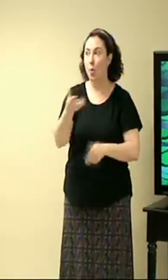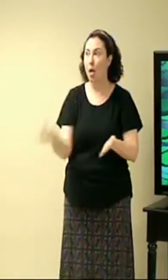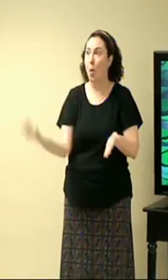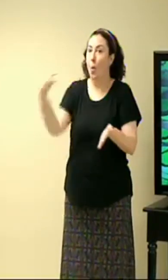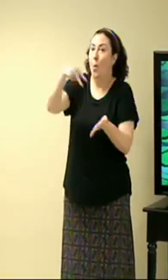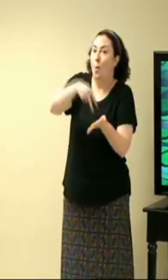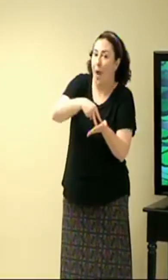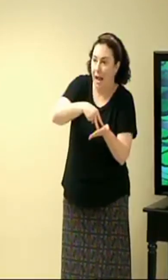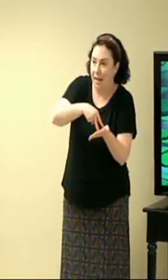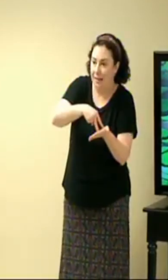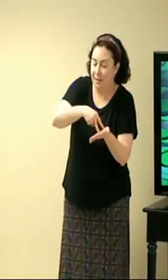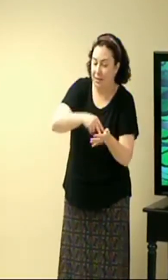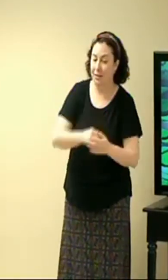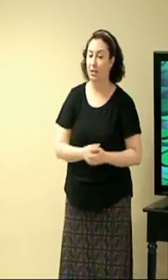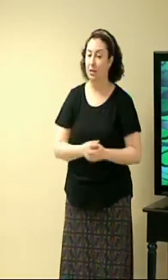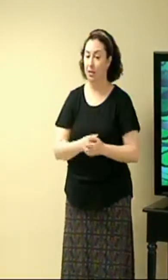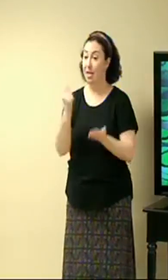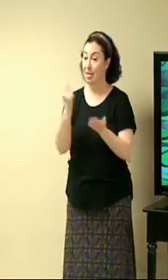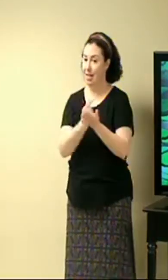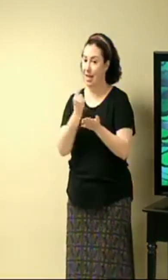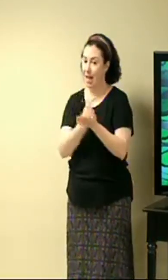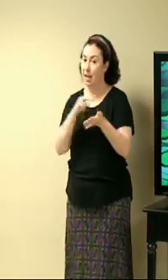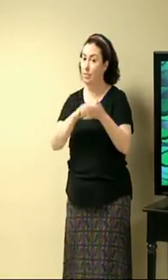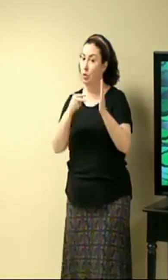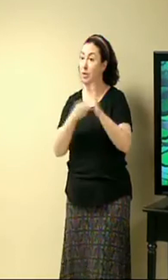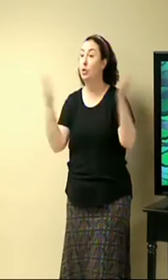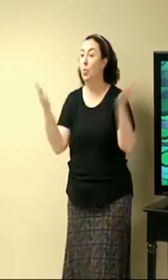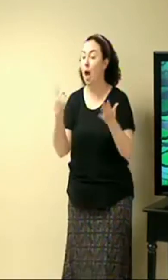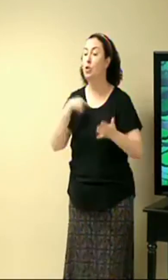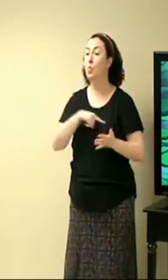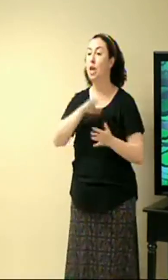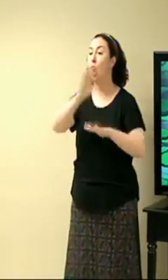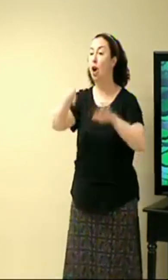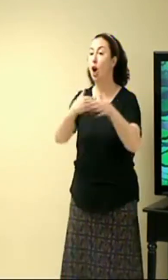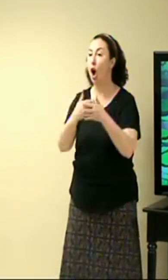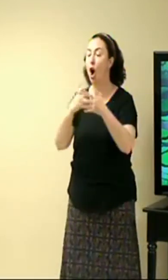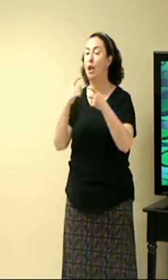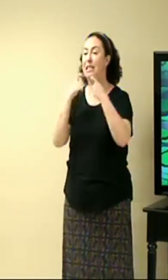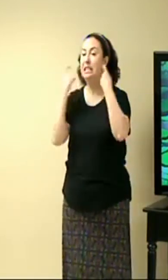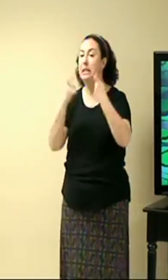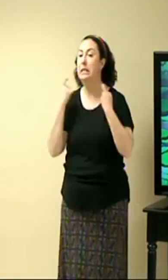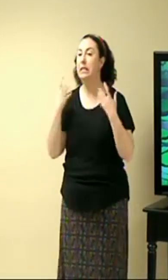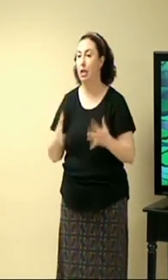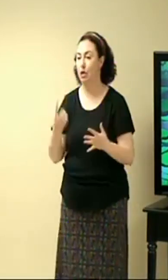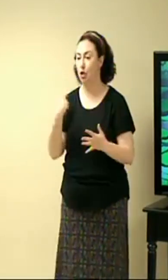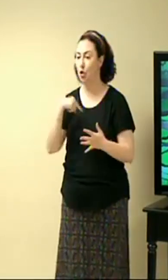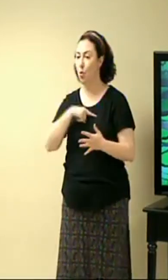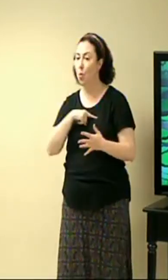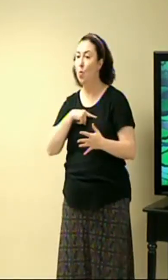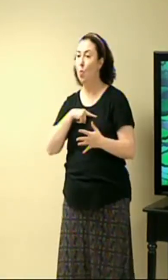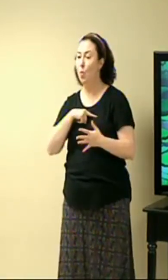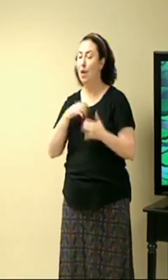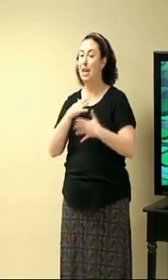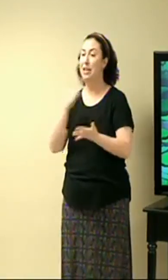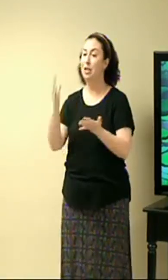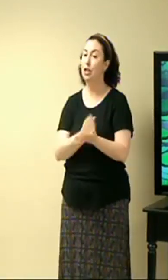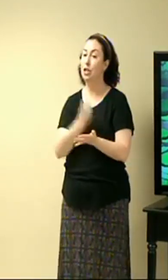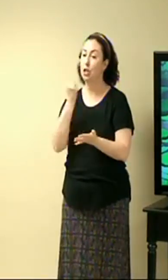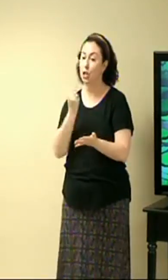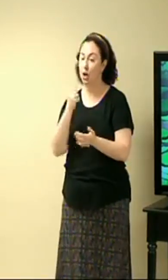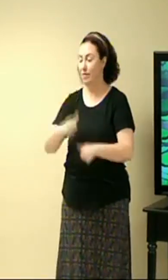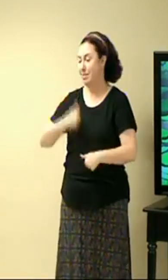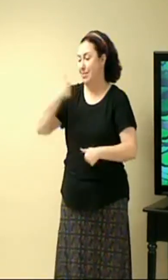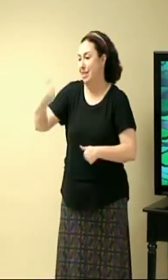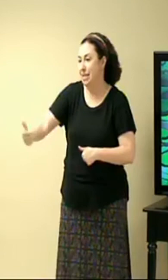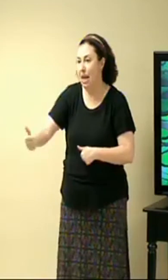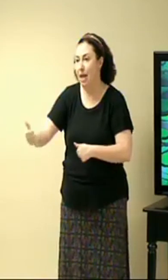the gospel is this. You and I are sinners. We are rebels under the wrath of God. You and I deserve to spend all of eternity in hell